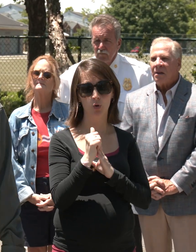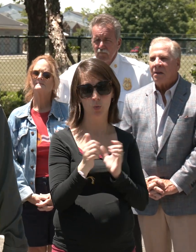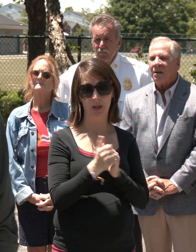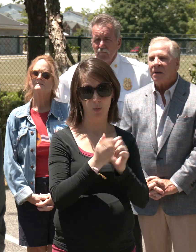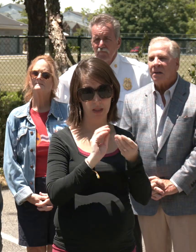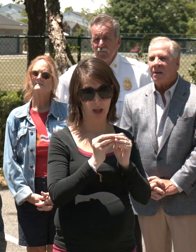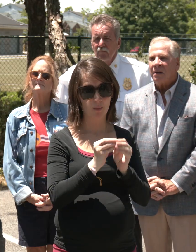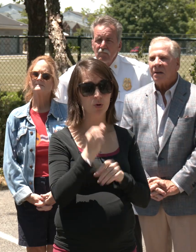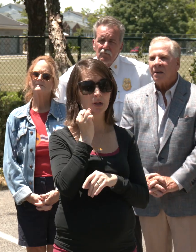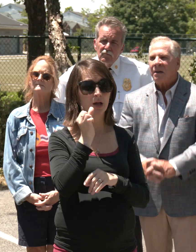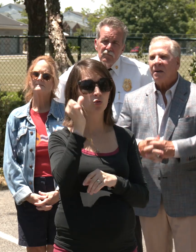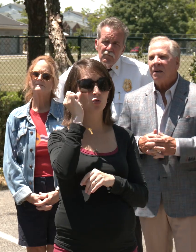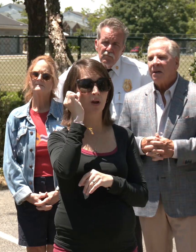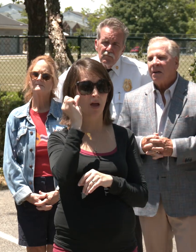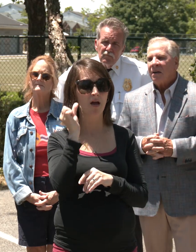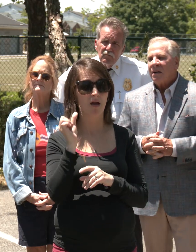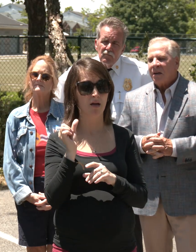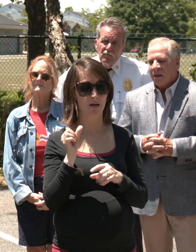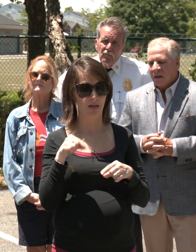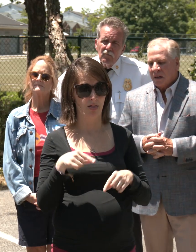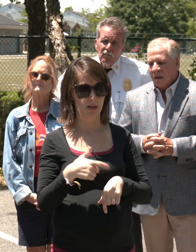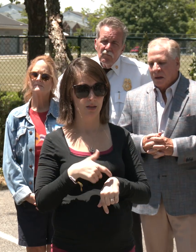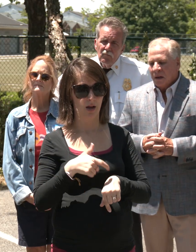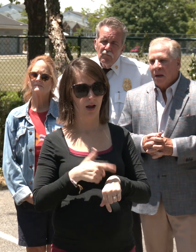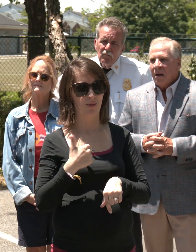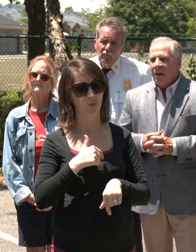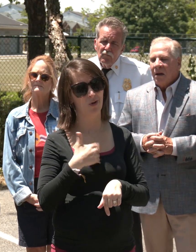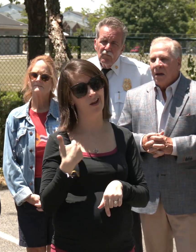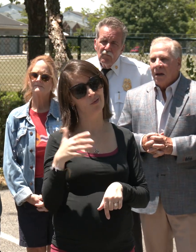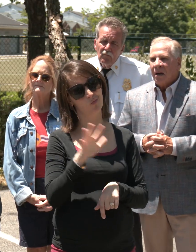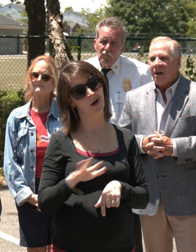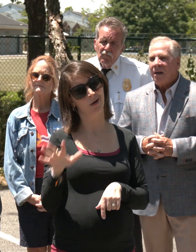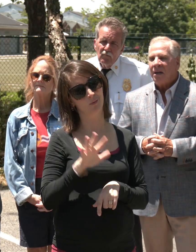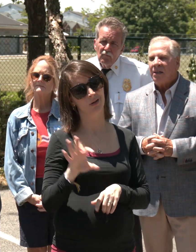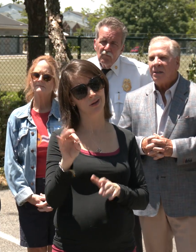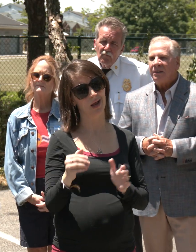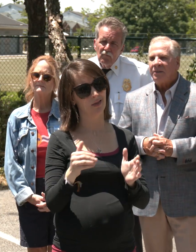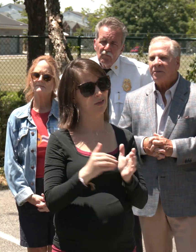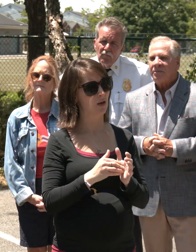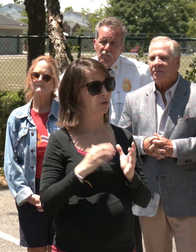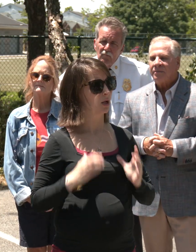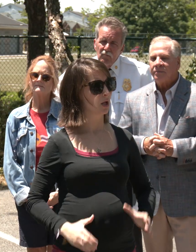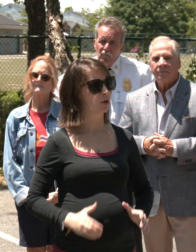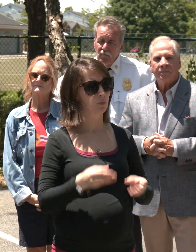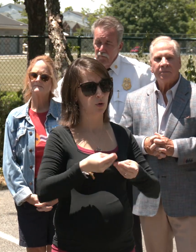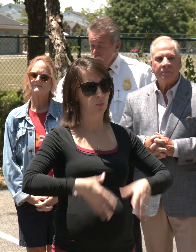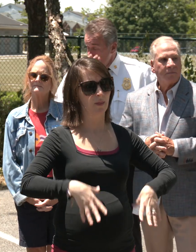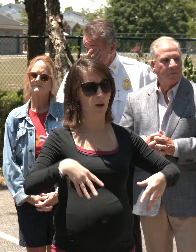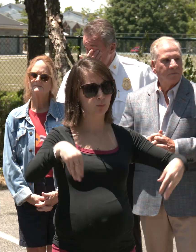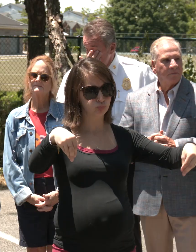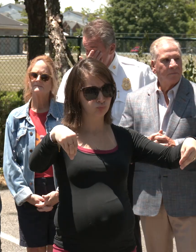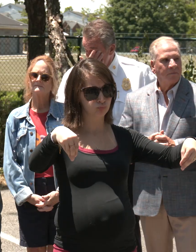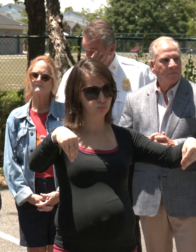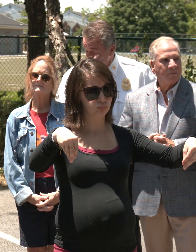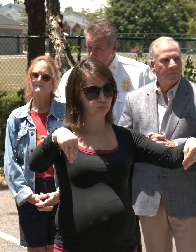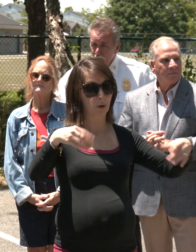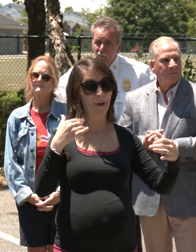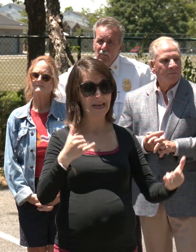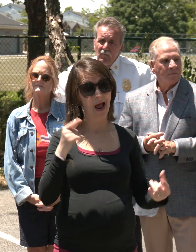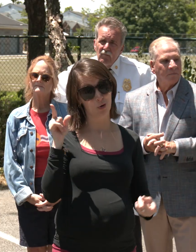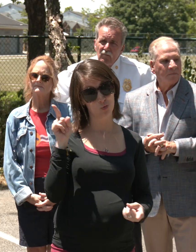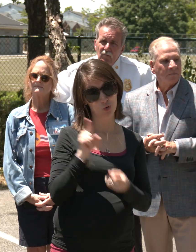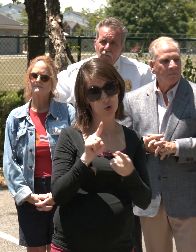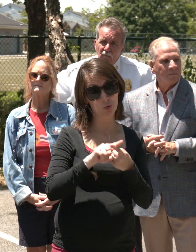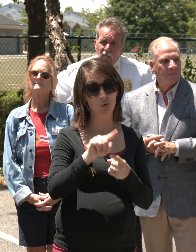numbers. Yesterday at this time, we yet had approximately 9,000 customers without power. We're down to